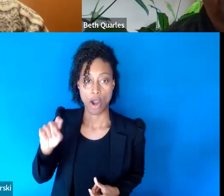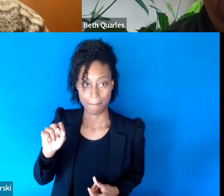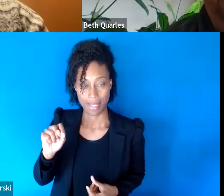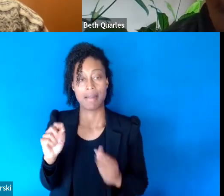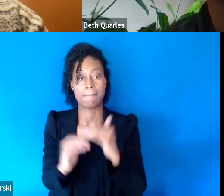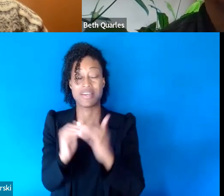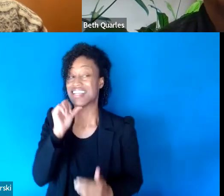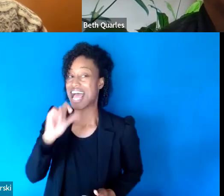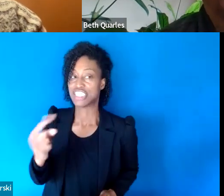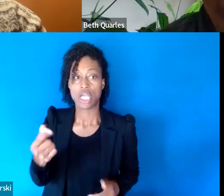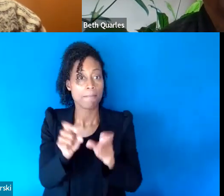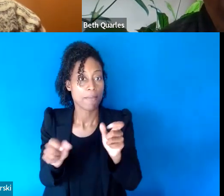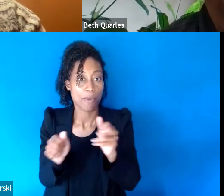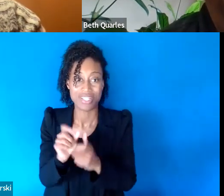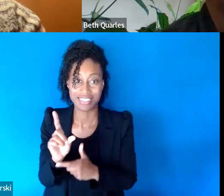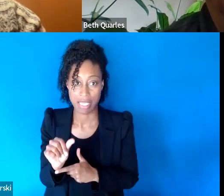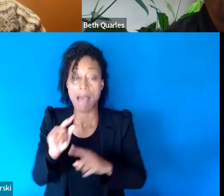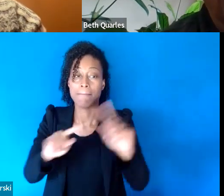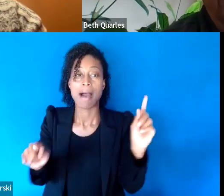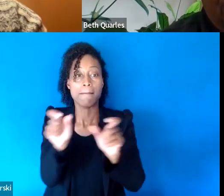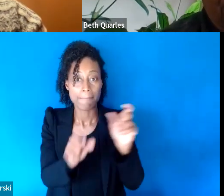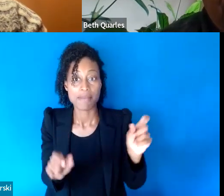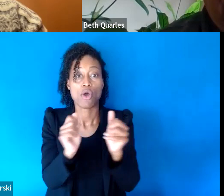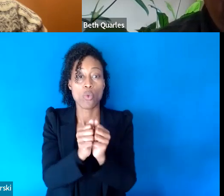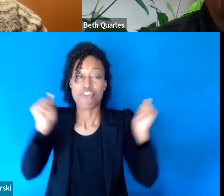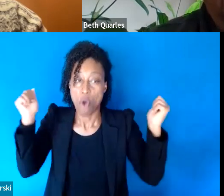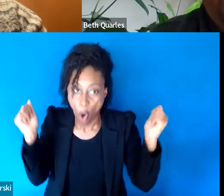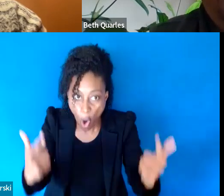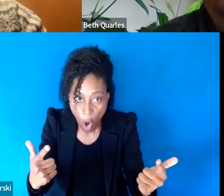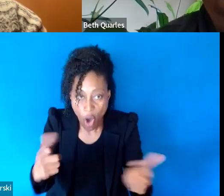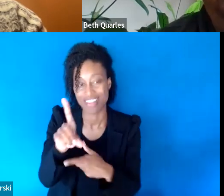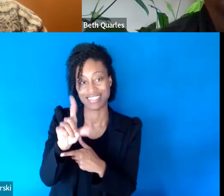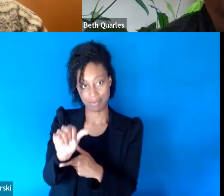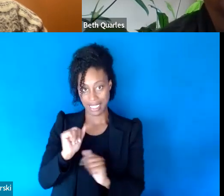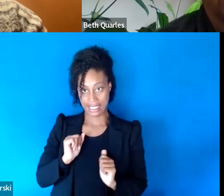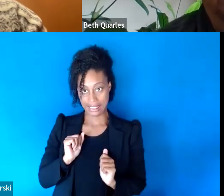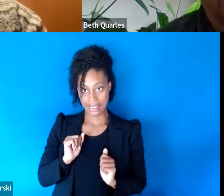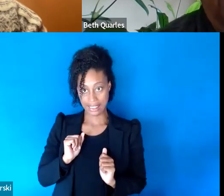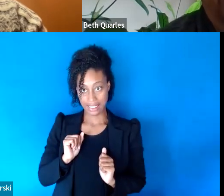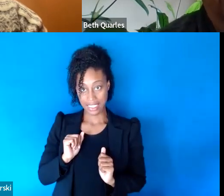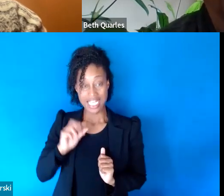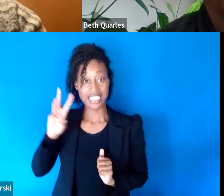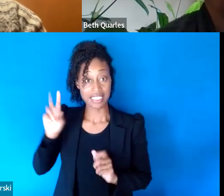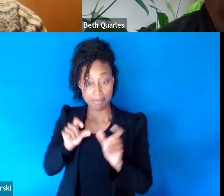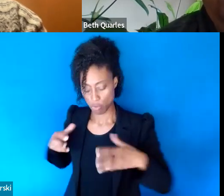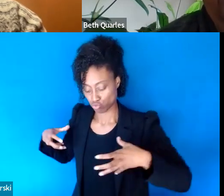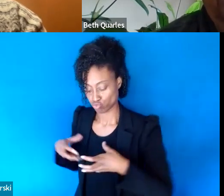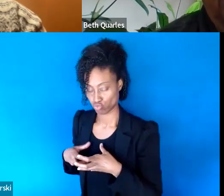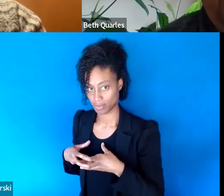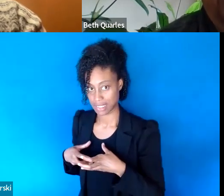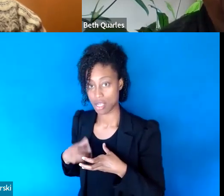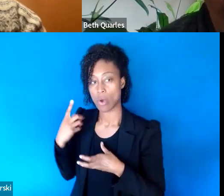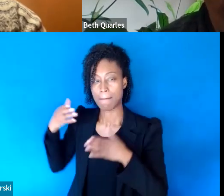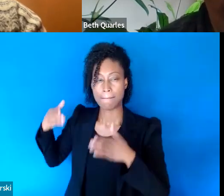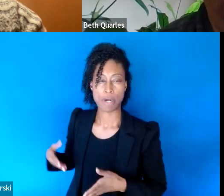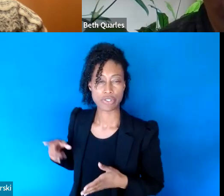with disabilities, but for people with all disabilities. And then 6 of us got together, one person